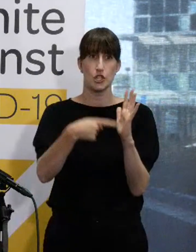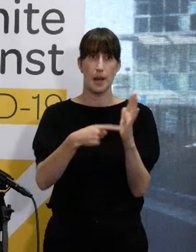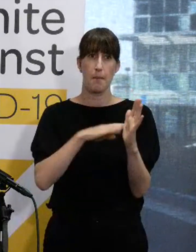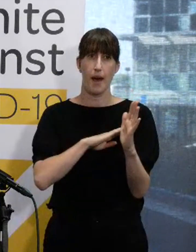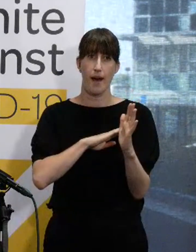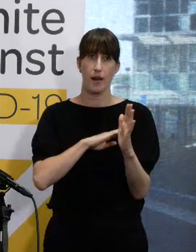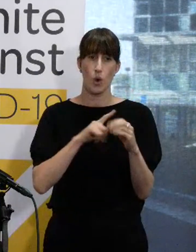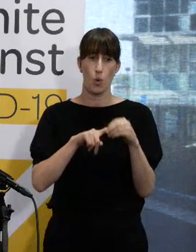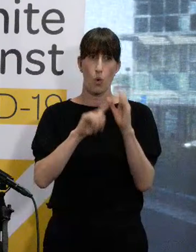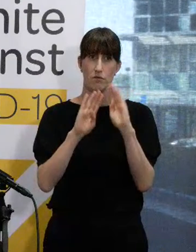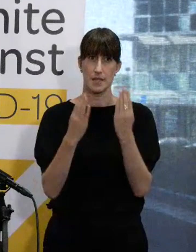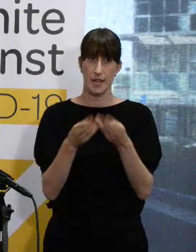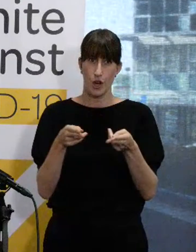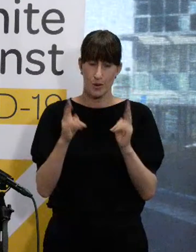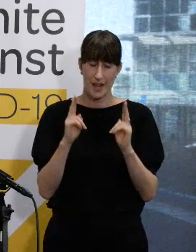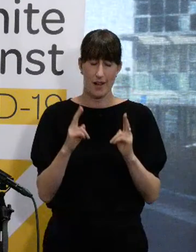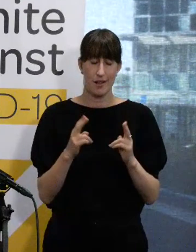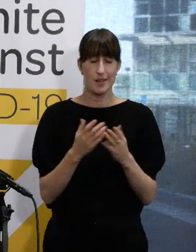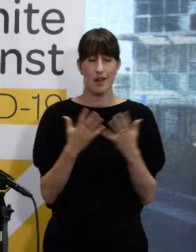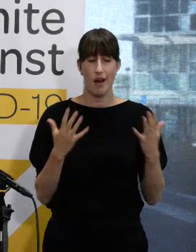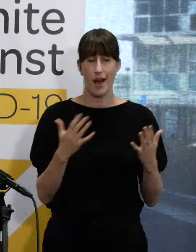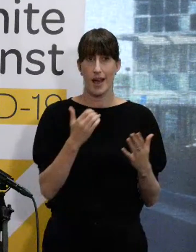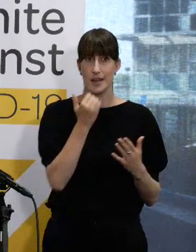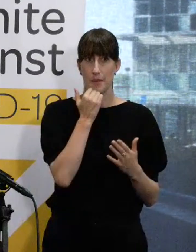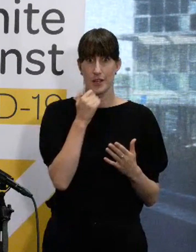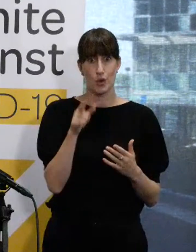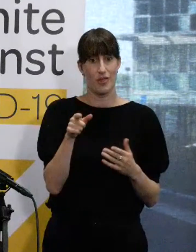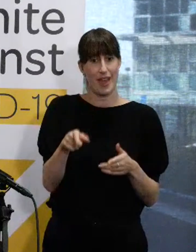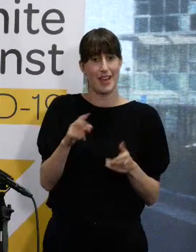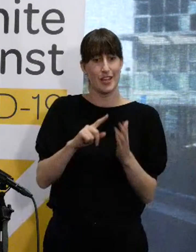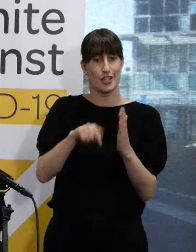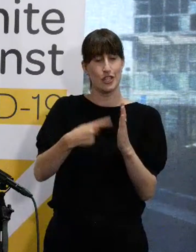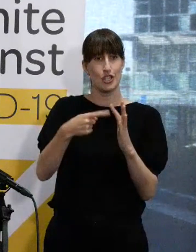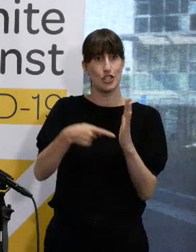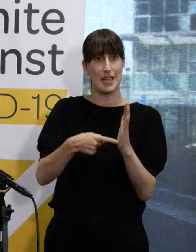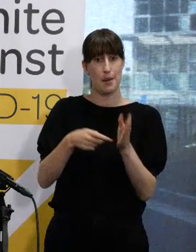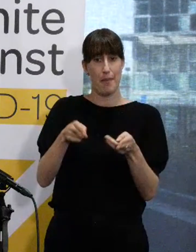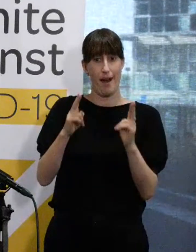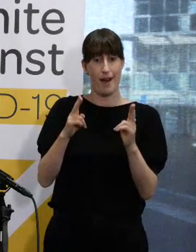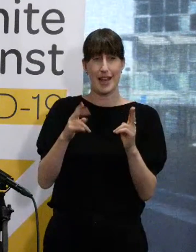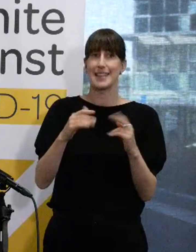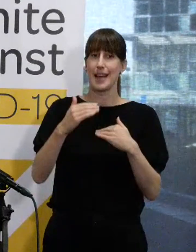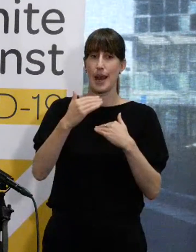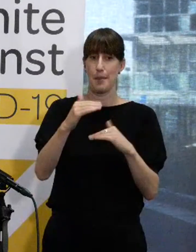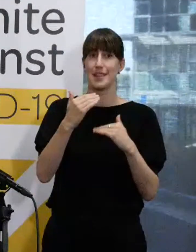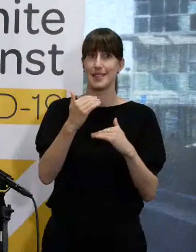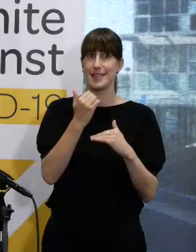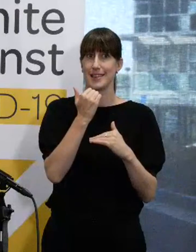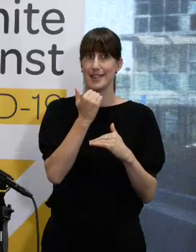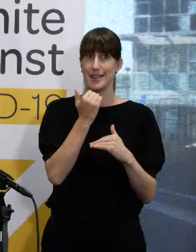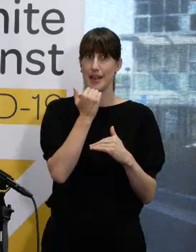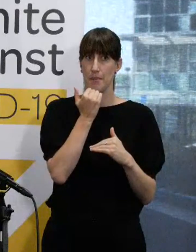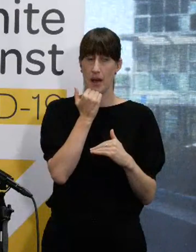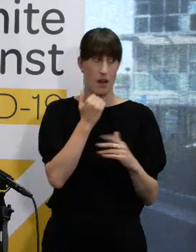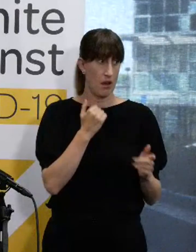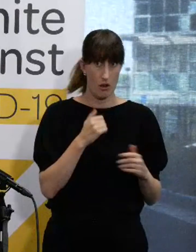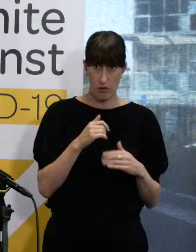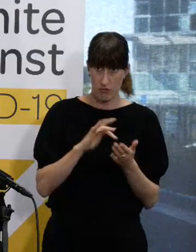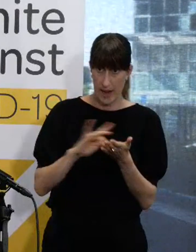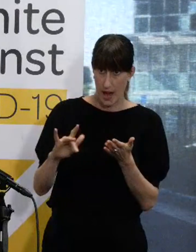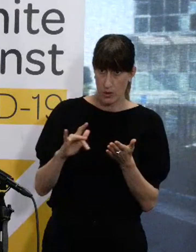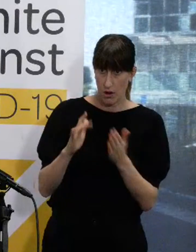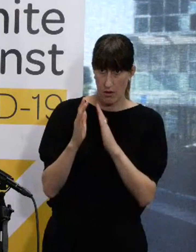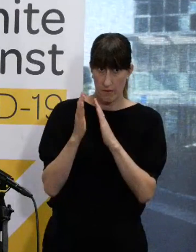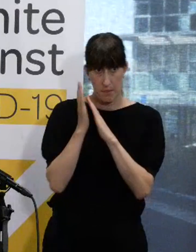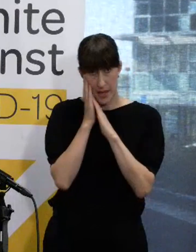is a finite number of spaces at the quarantine facility. So that's also important to take into account. No, not at the moment.